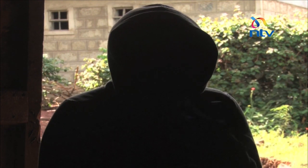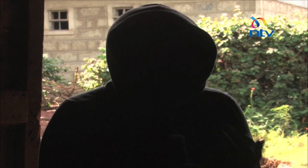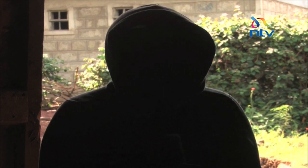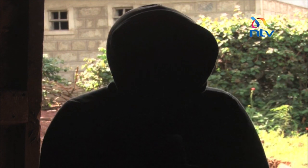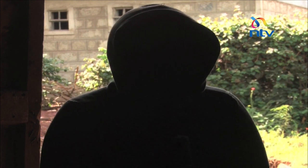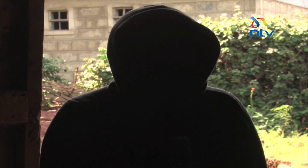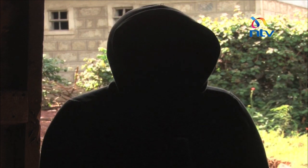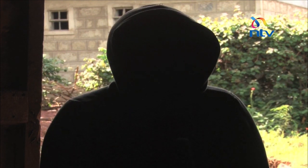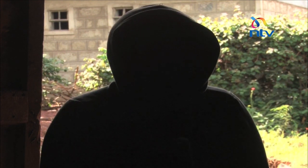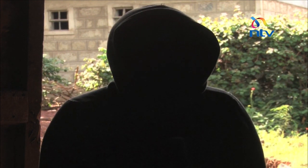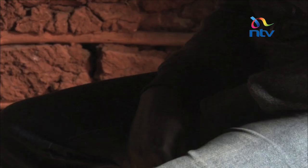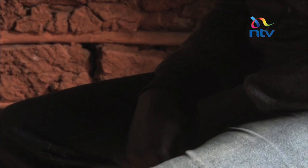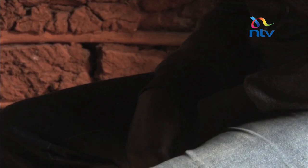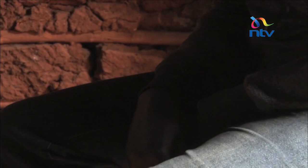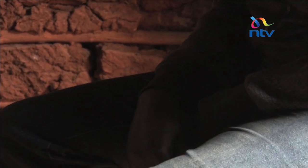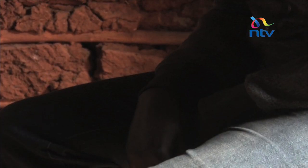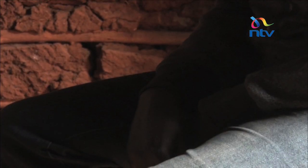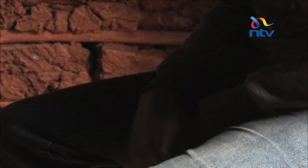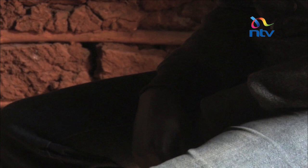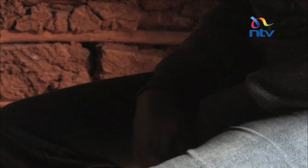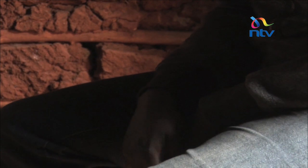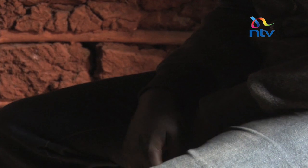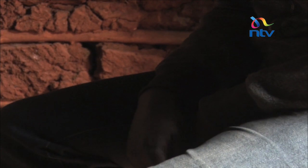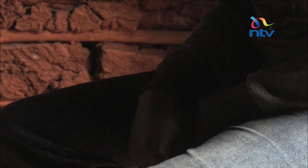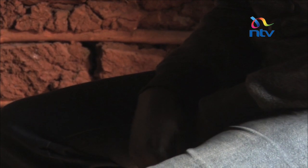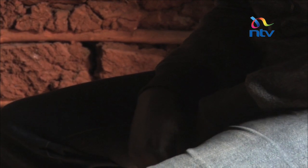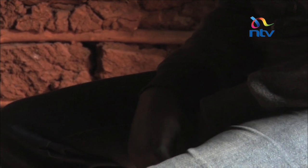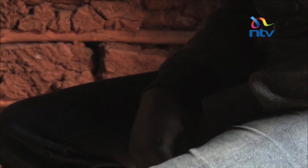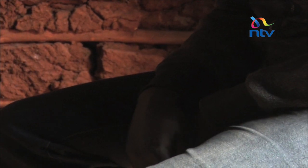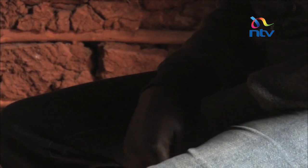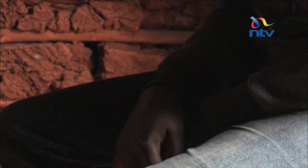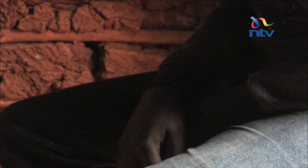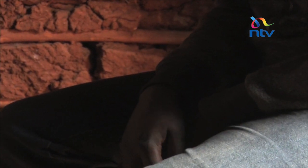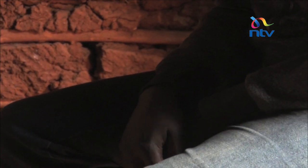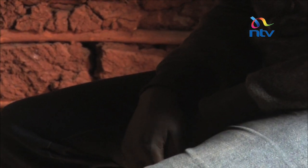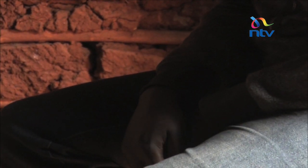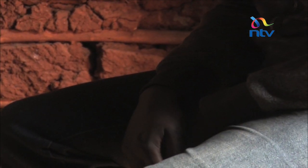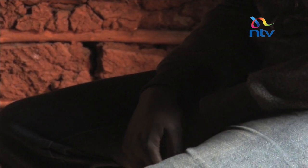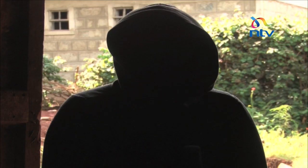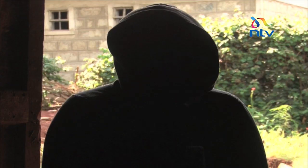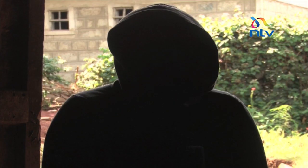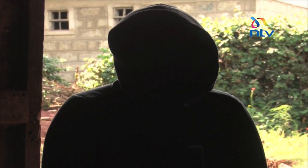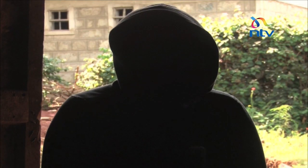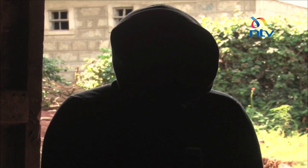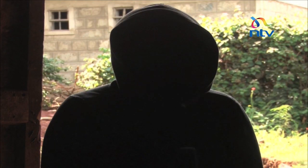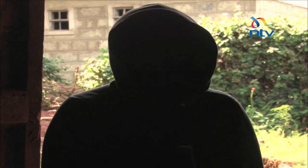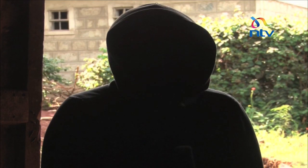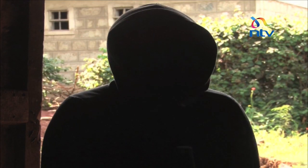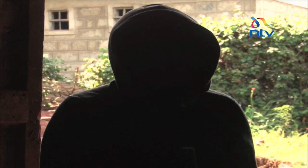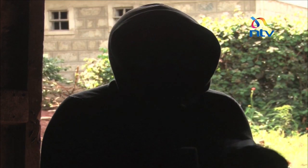here. He's a friend of the family. That's when he took the advantage of the girl. He gave the grandma some